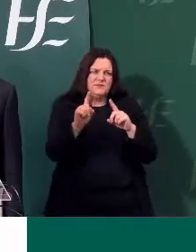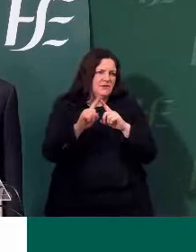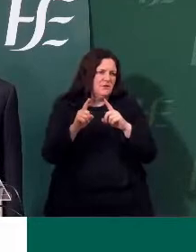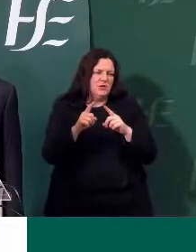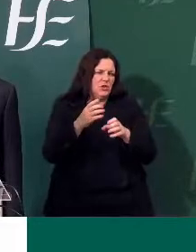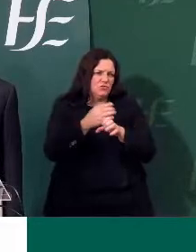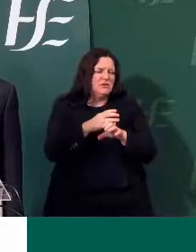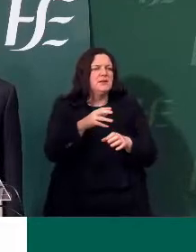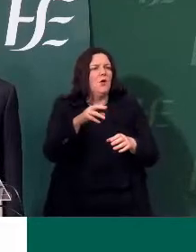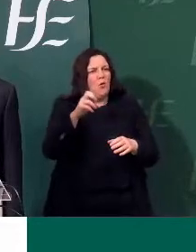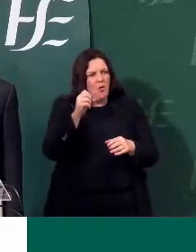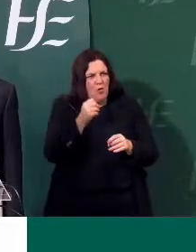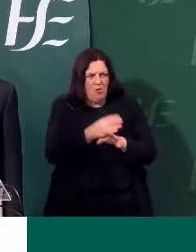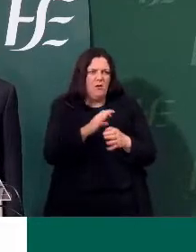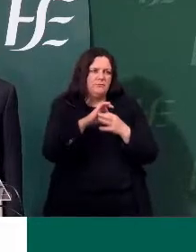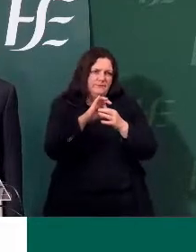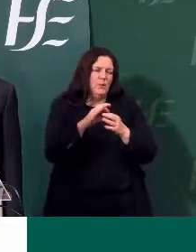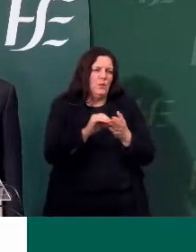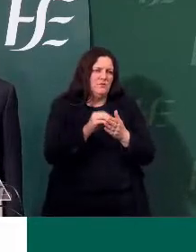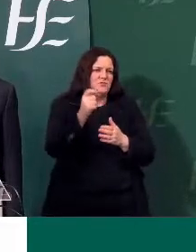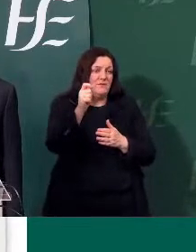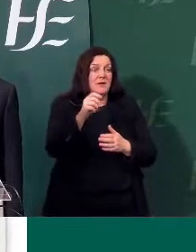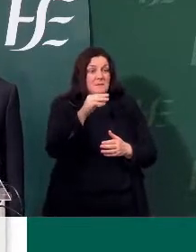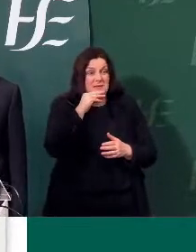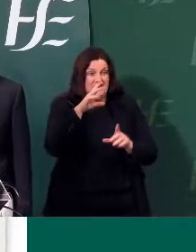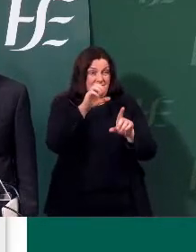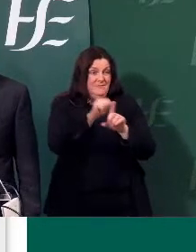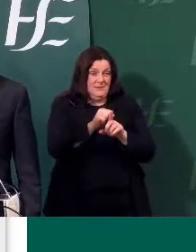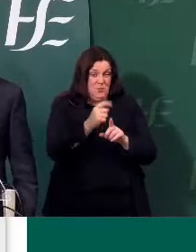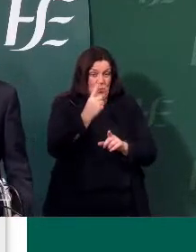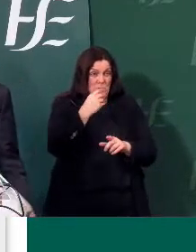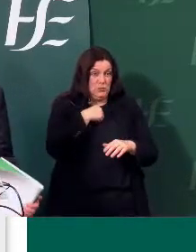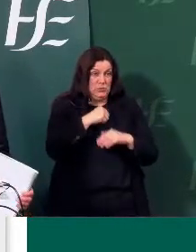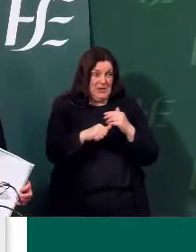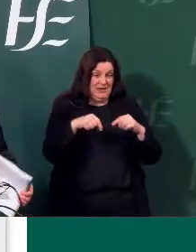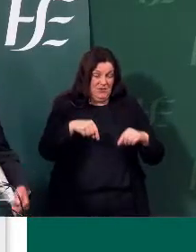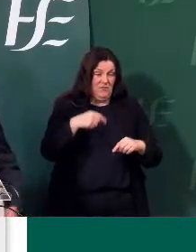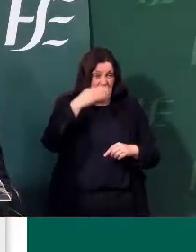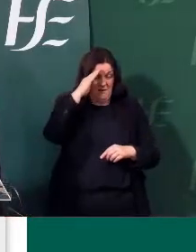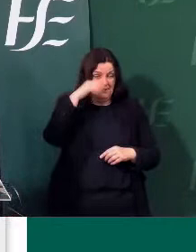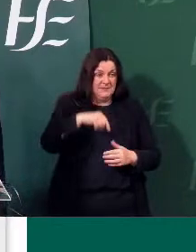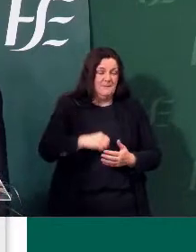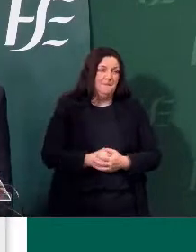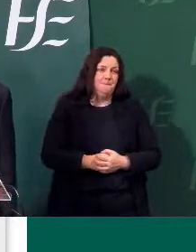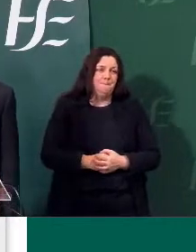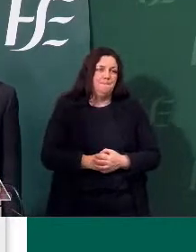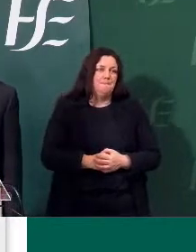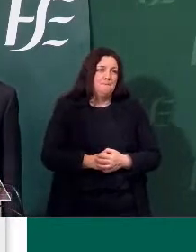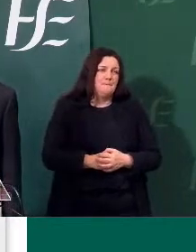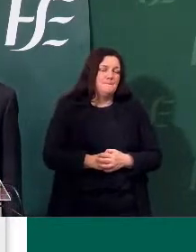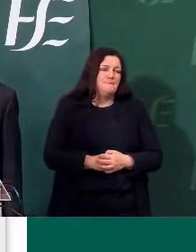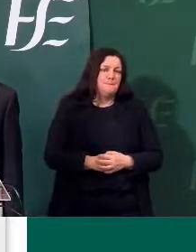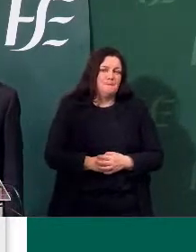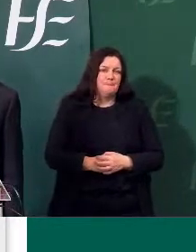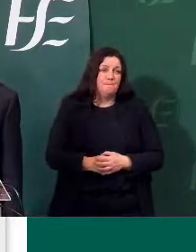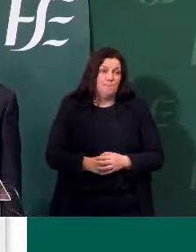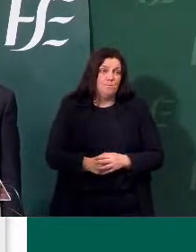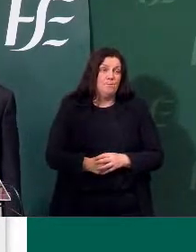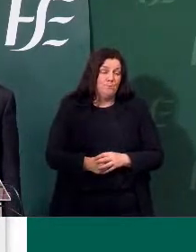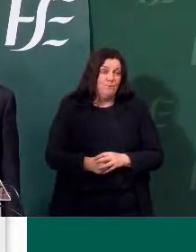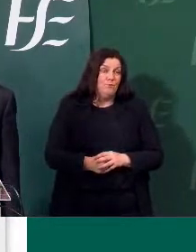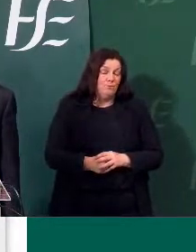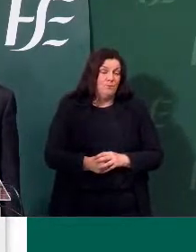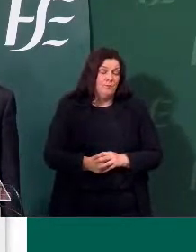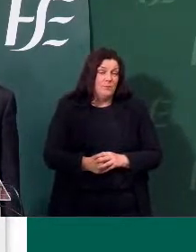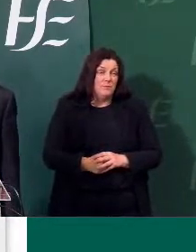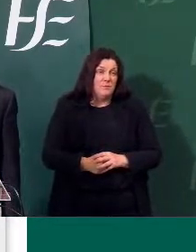travel association, including a single case identified to date in this country. Vaccinations continued high uptake,